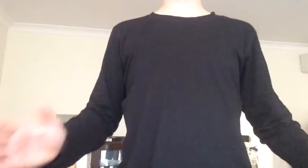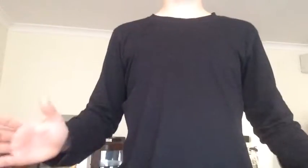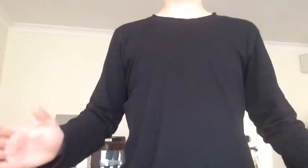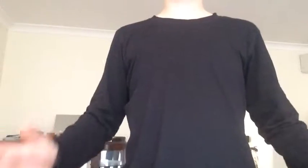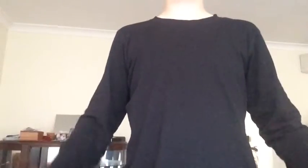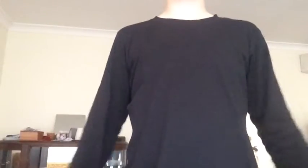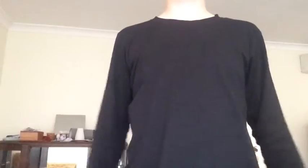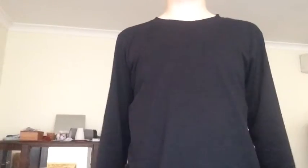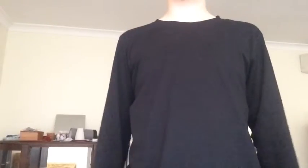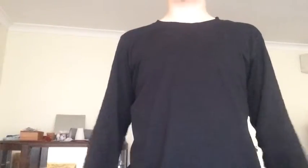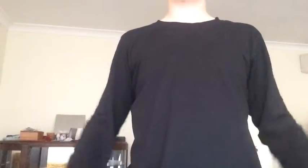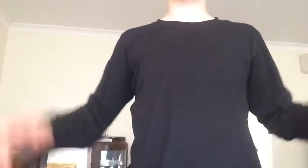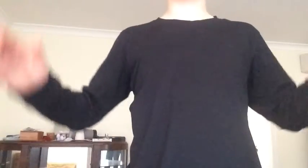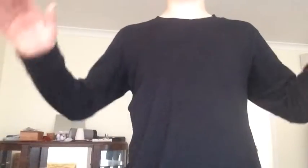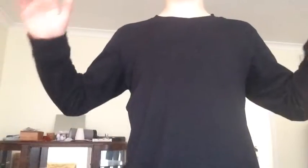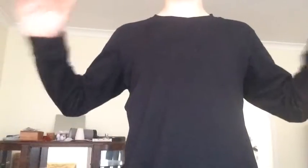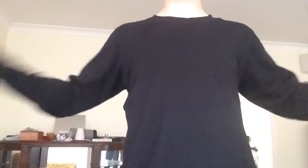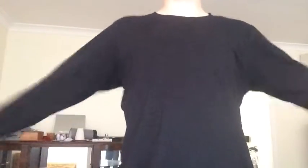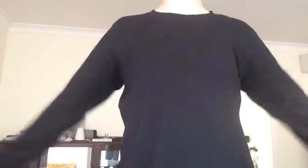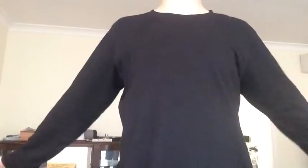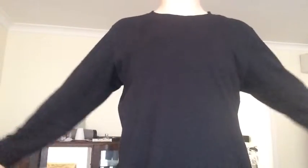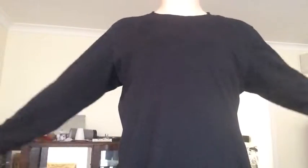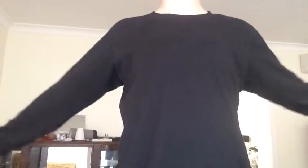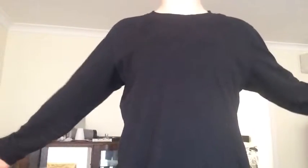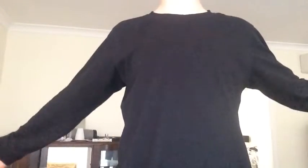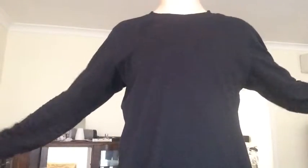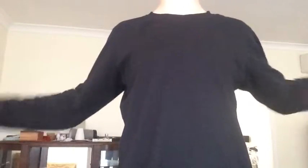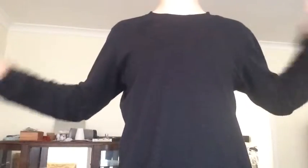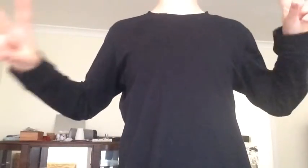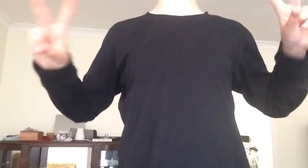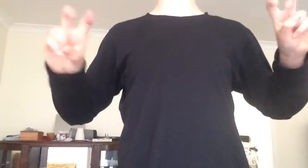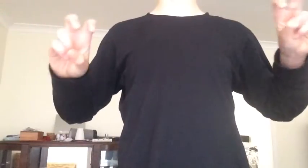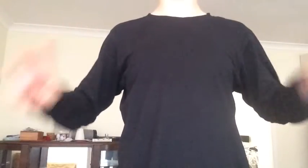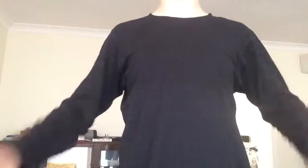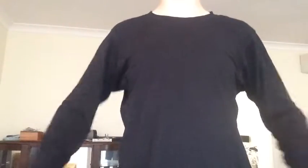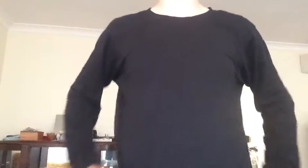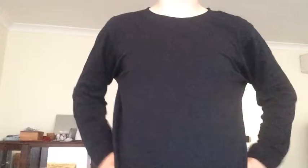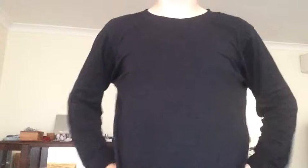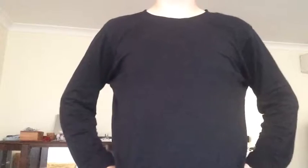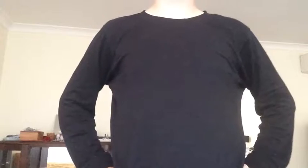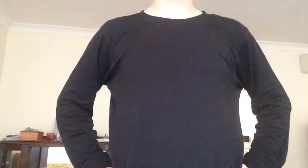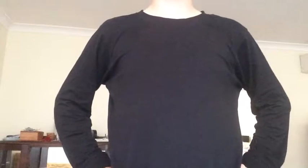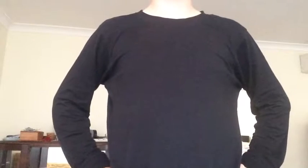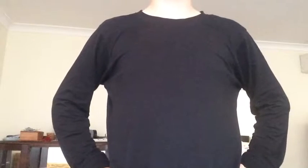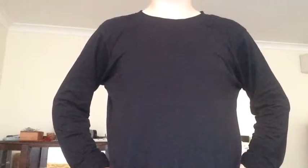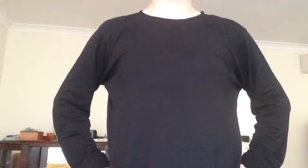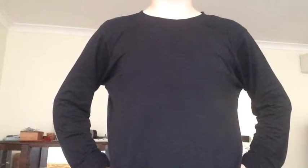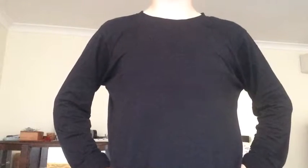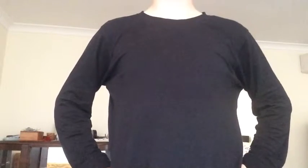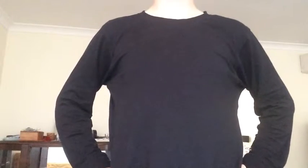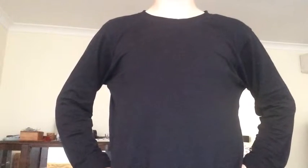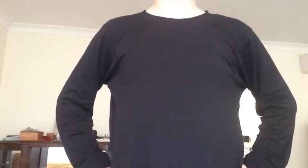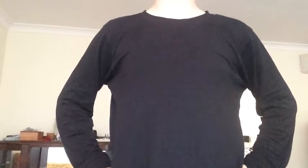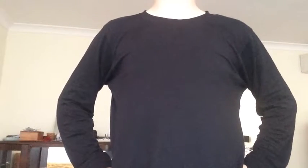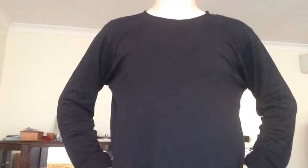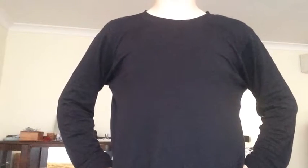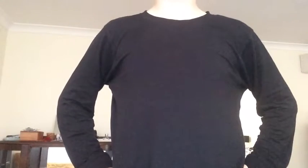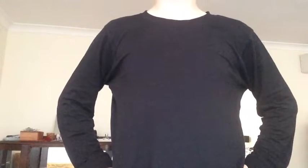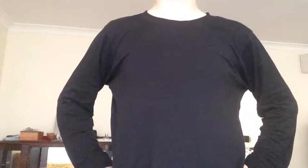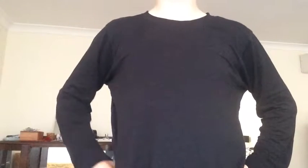Hey guys, this is Sparky, and I've woken from my eternal slumber to make another video. I would have made this earlier, but couldn't